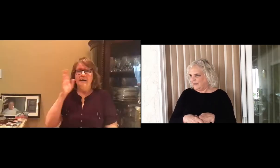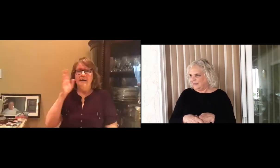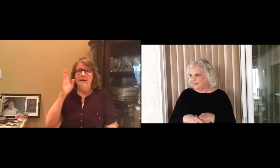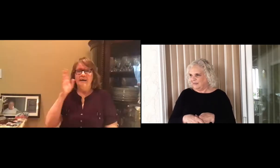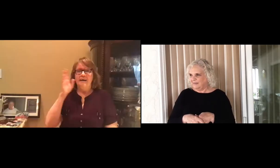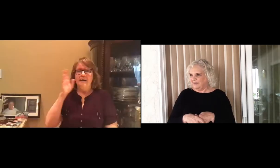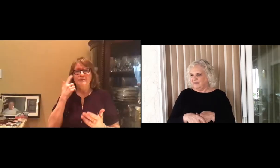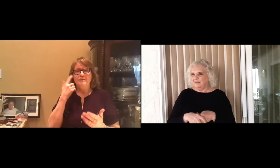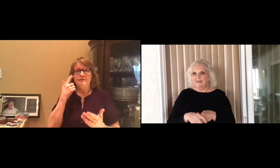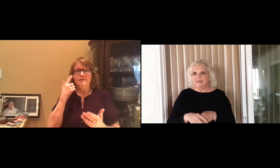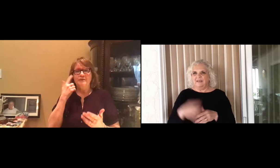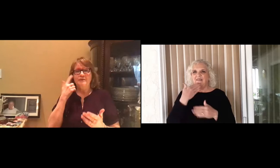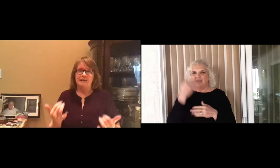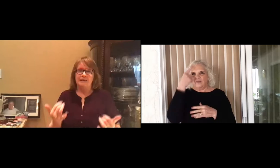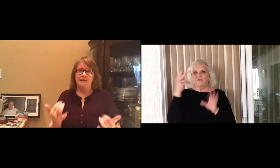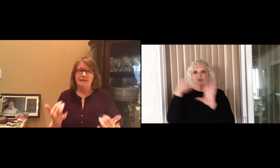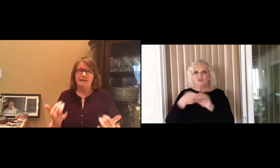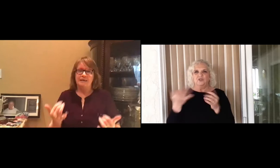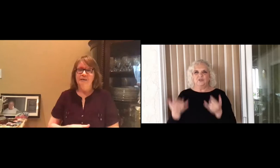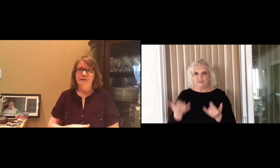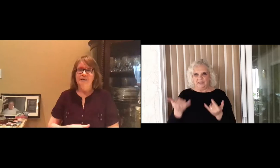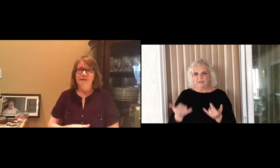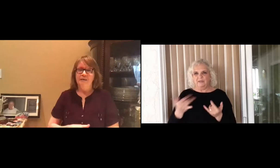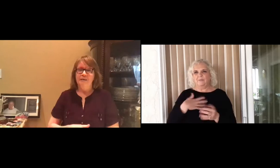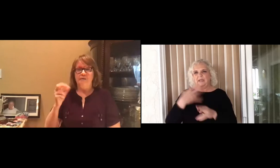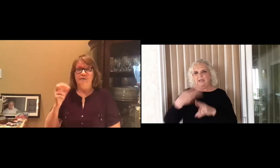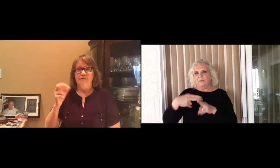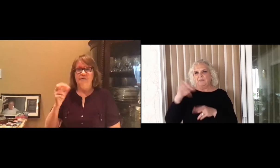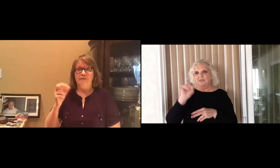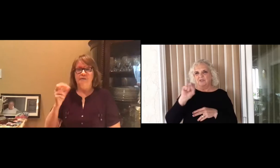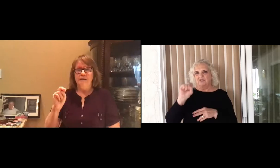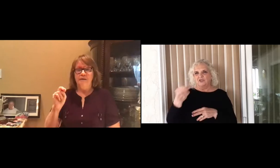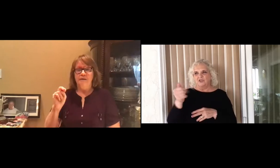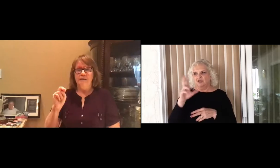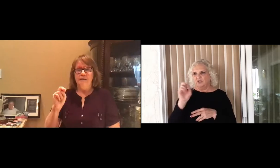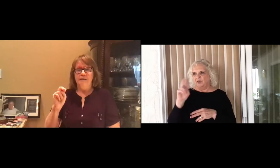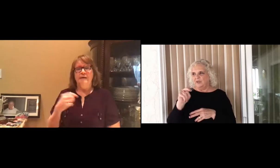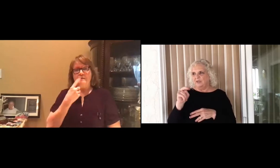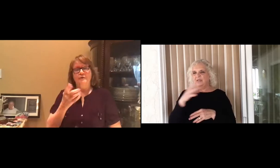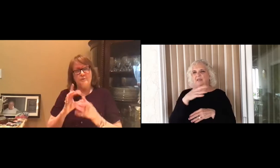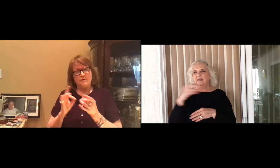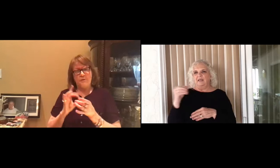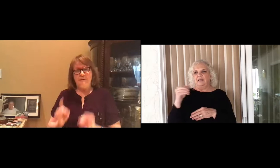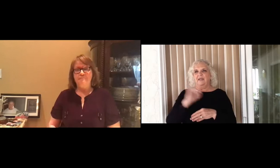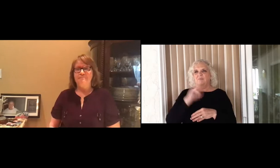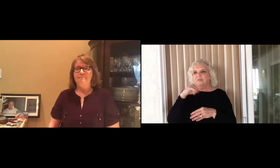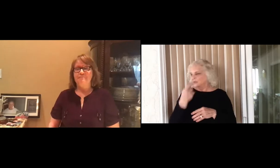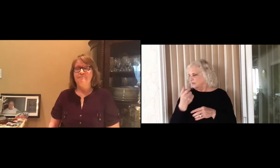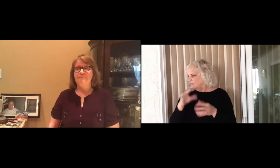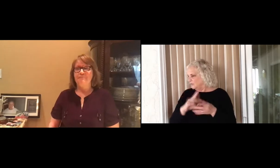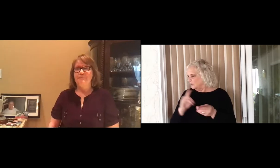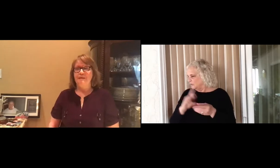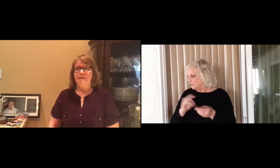Hi, thanks for joining us today. My name is Sharon, and I'm going to tell you a story.